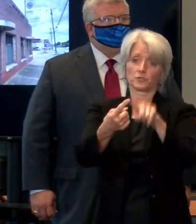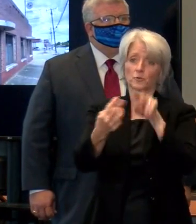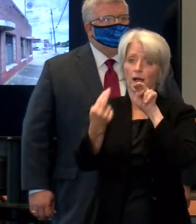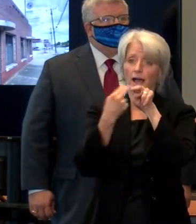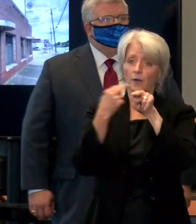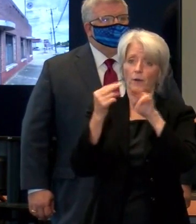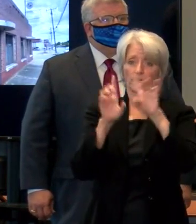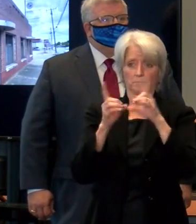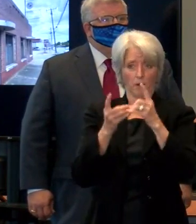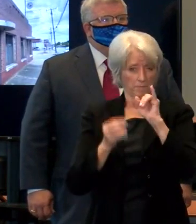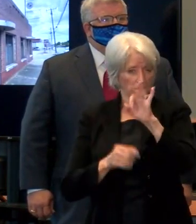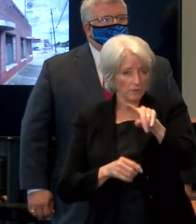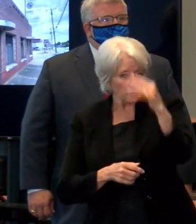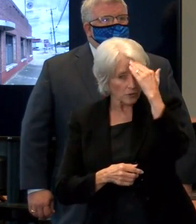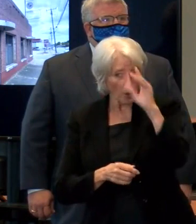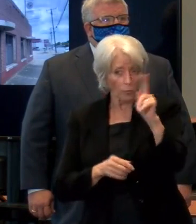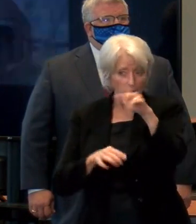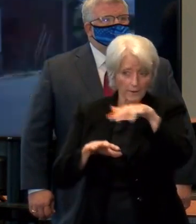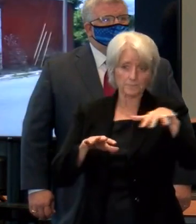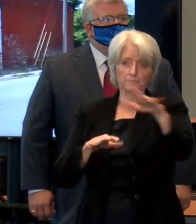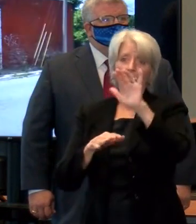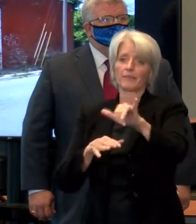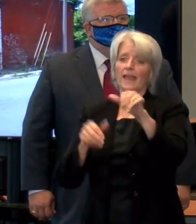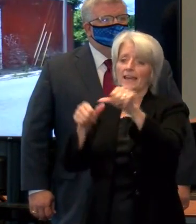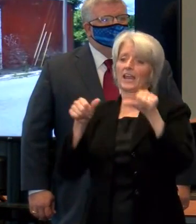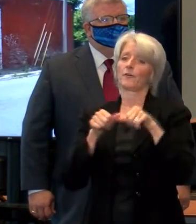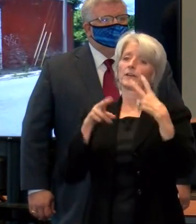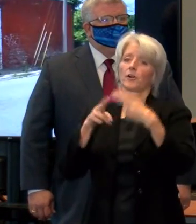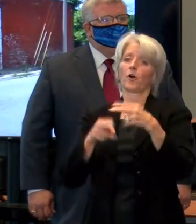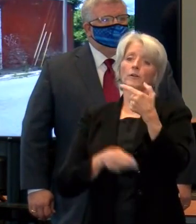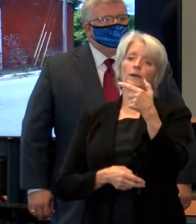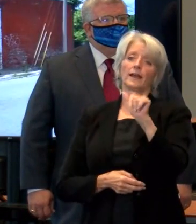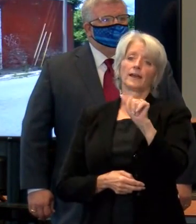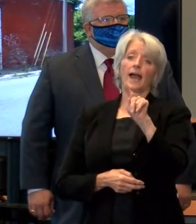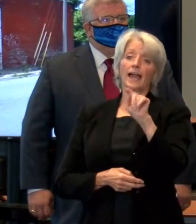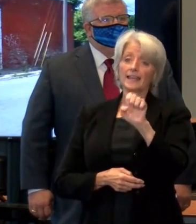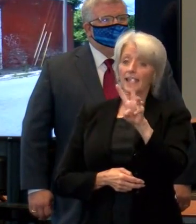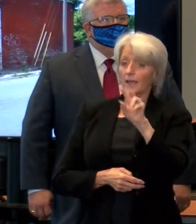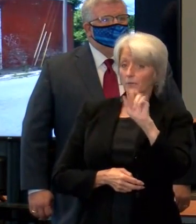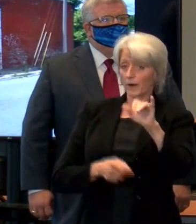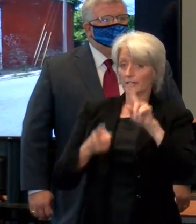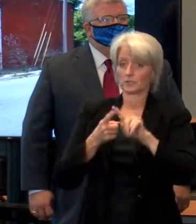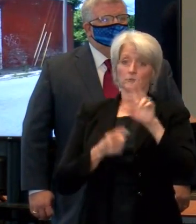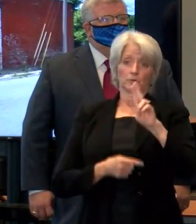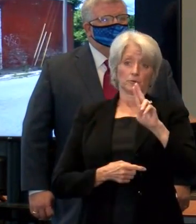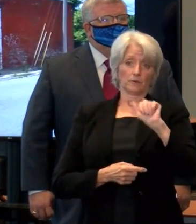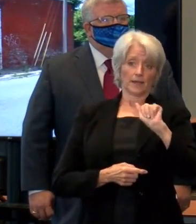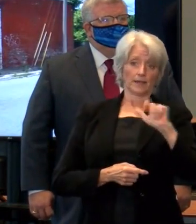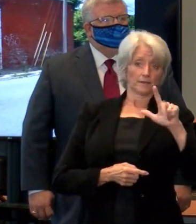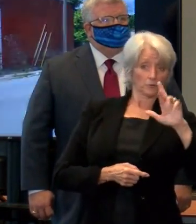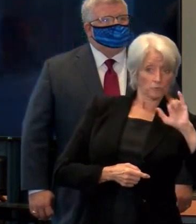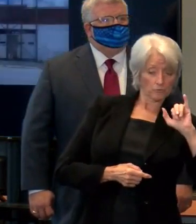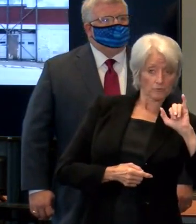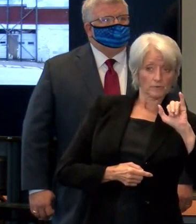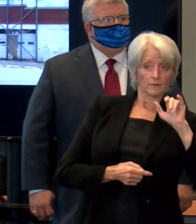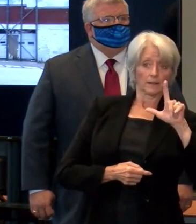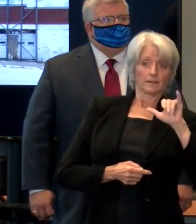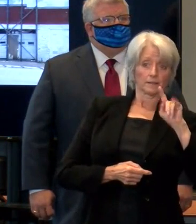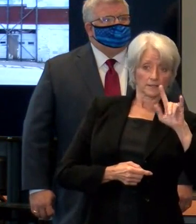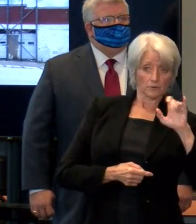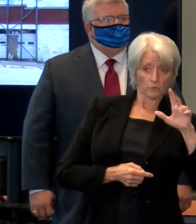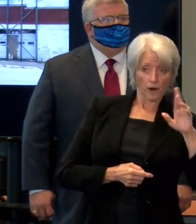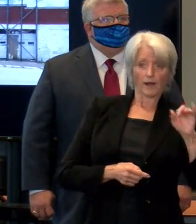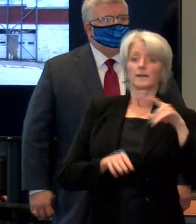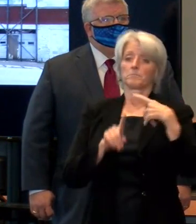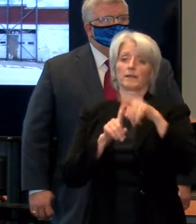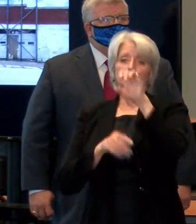if you're familiar with what we would call the gateway into UA Little Rock and also the gateway into Southwest Little Rock. That being said, we've